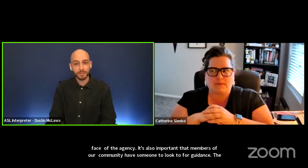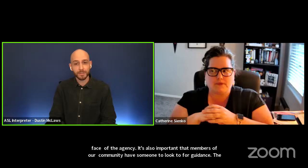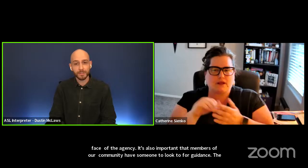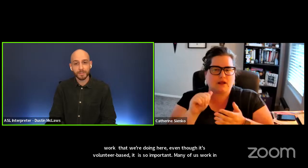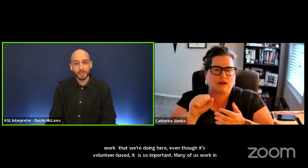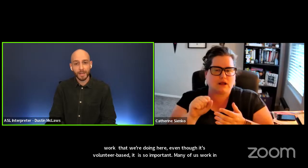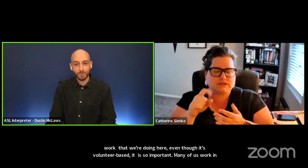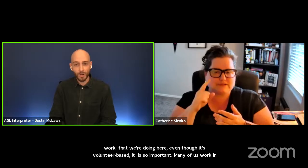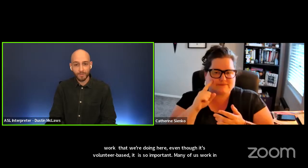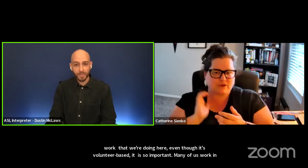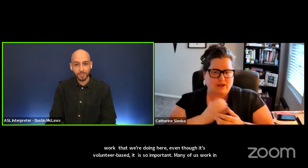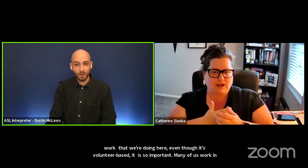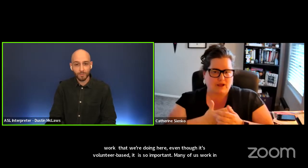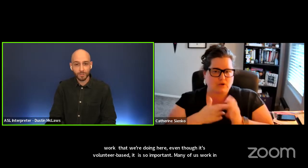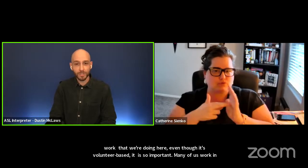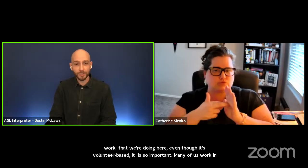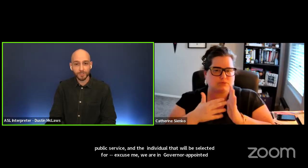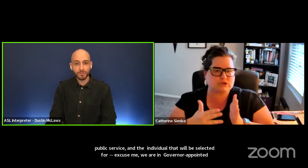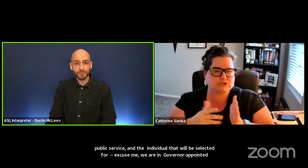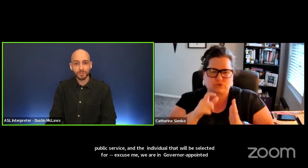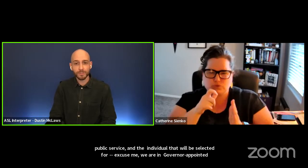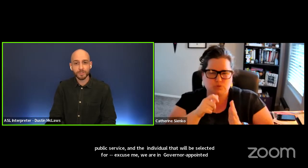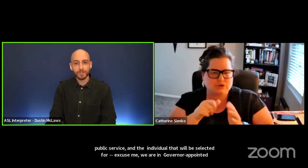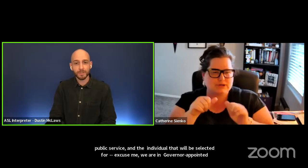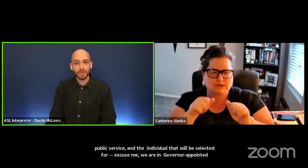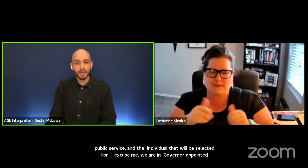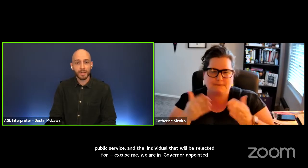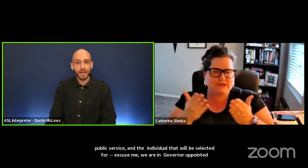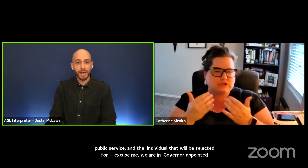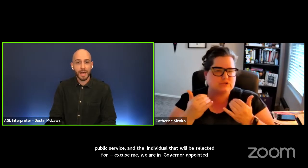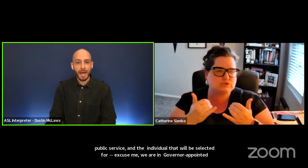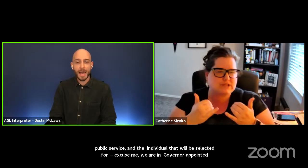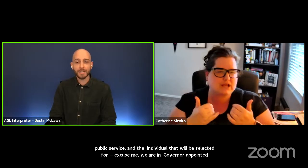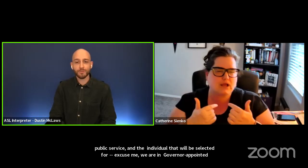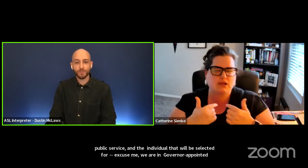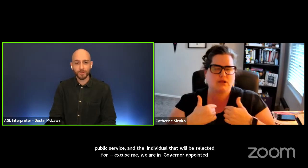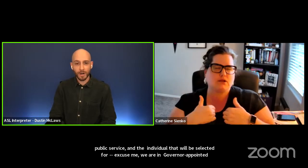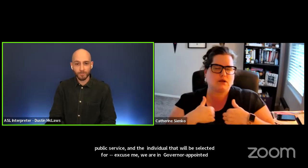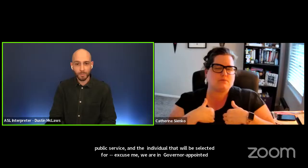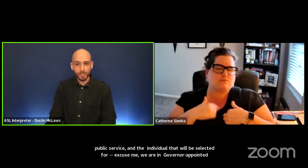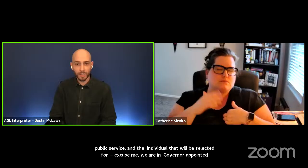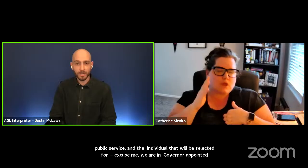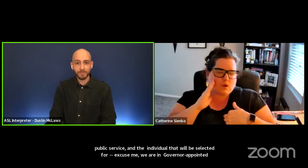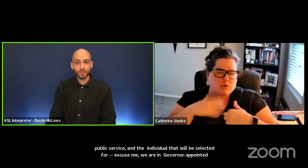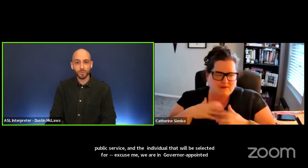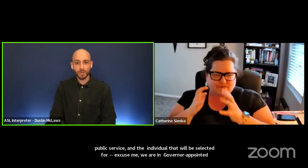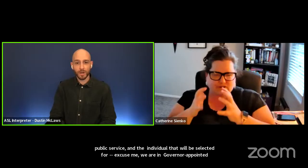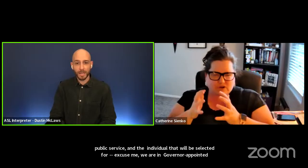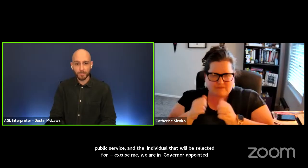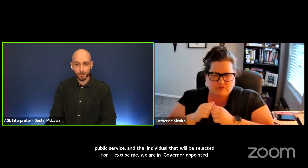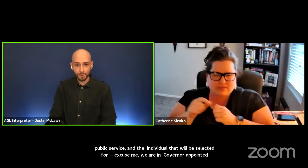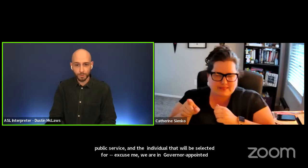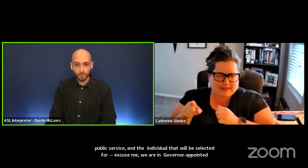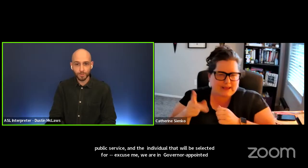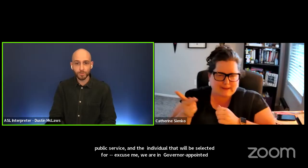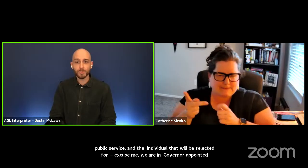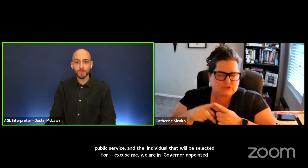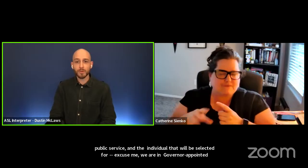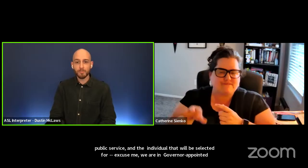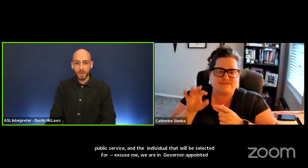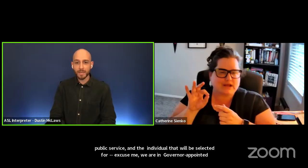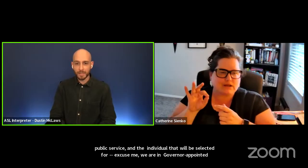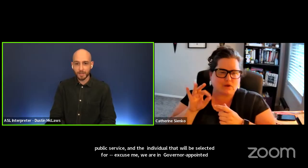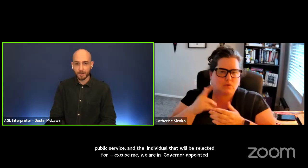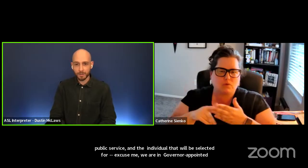mind as we're having these conversations. As for our representatives who are not able